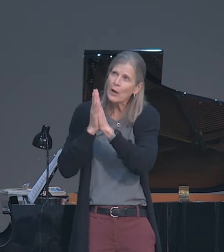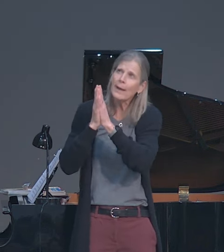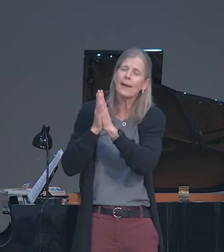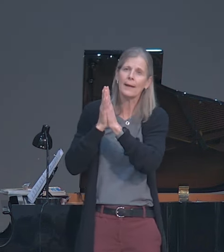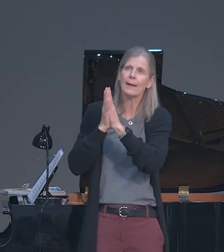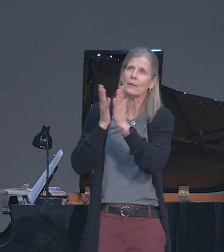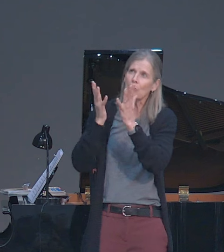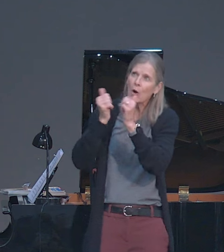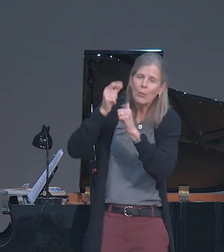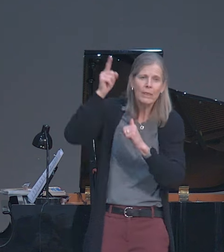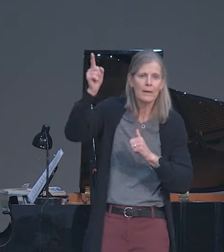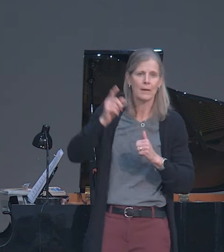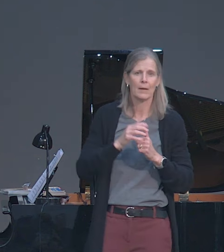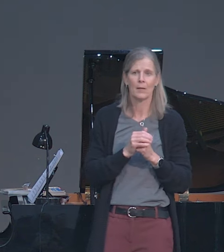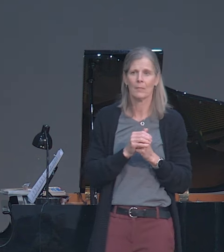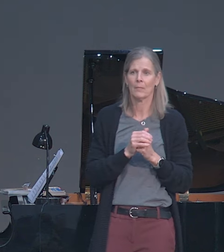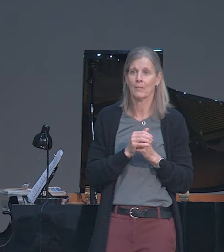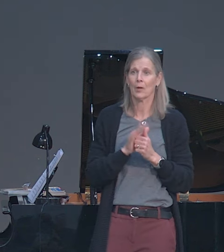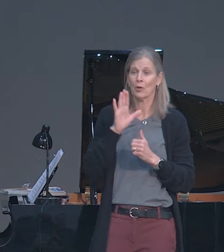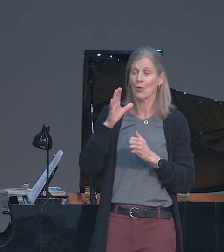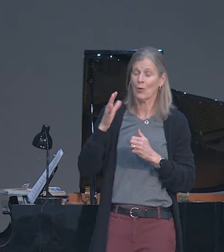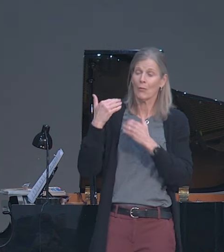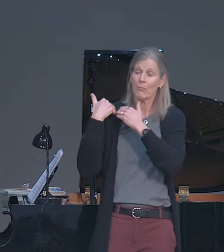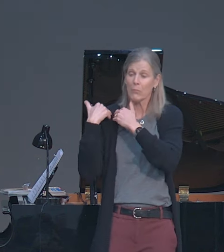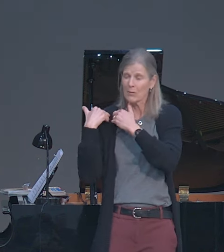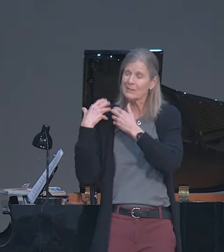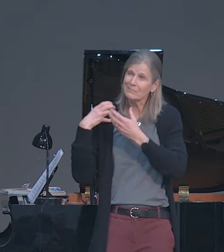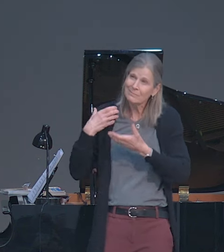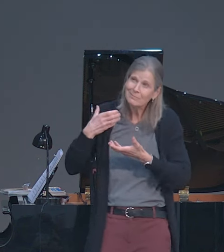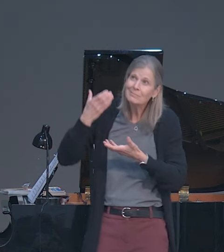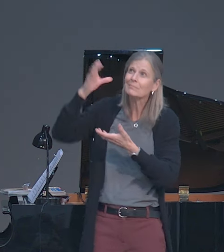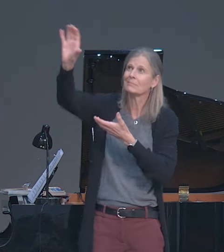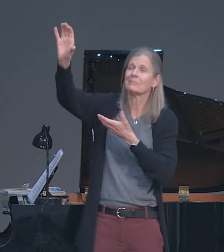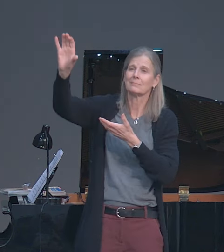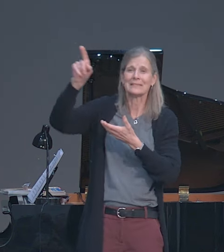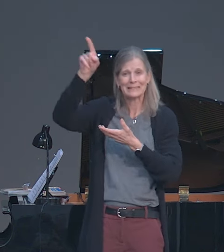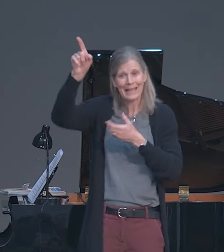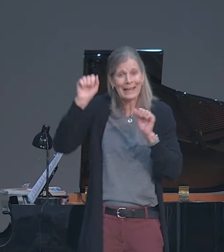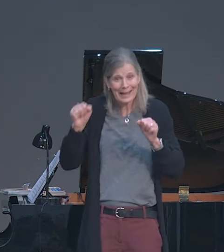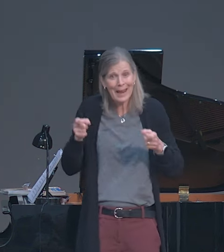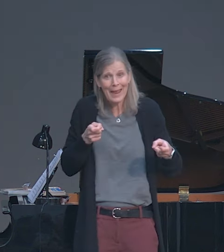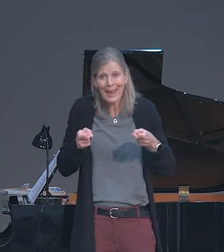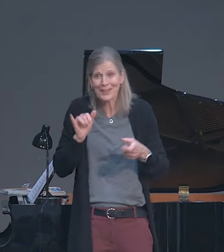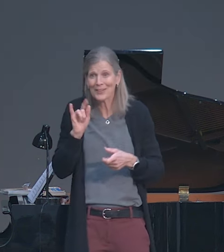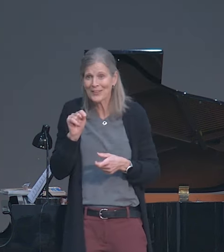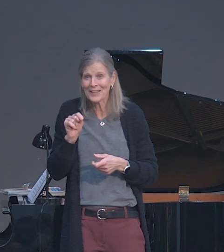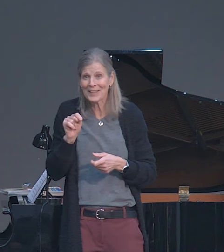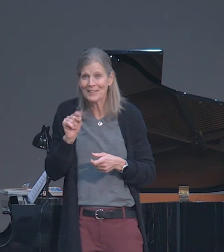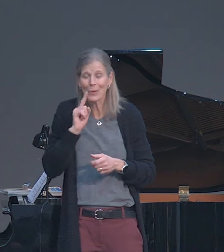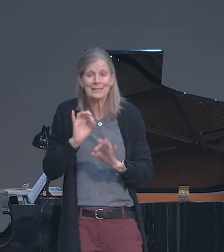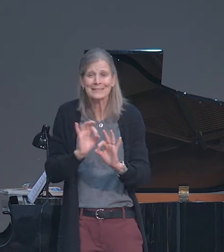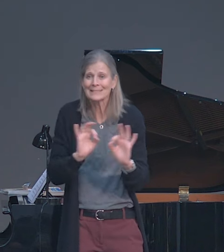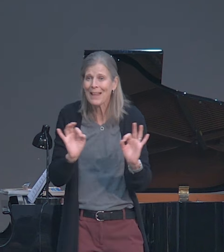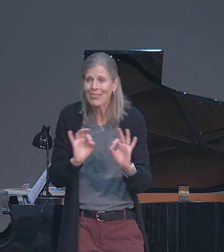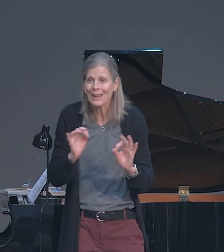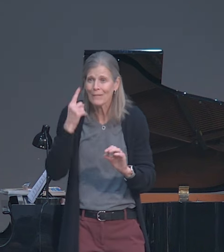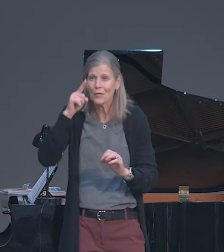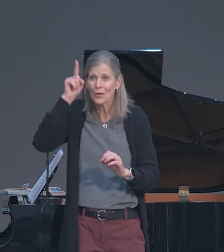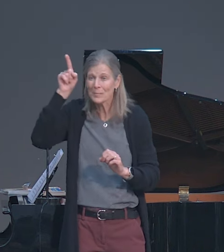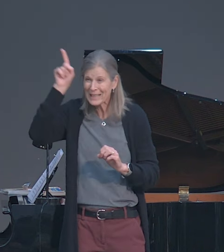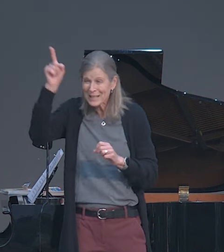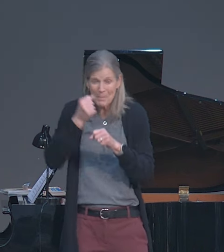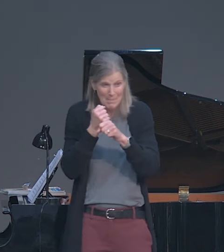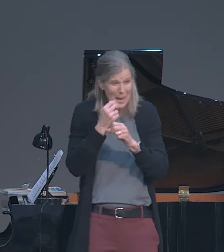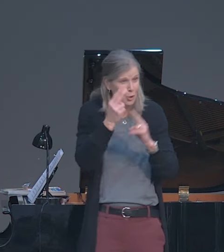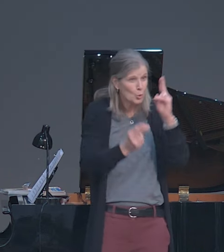it. Cast your burdens on him. He can handle it. It's nothing. If he could create a